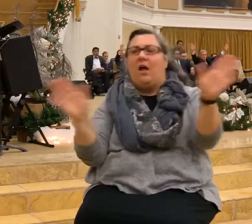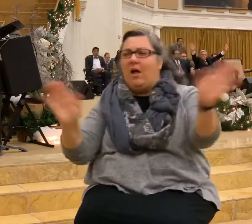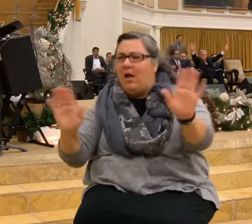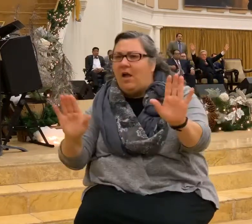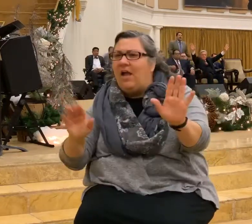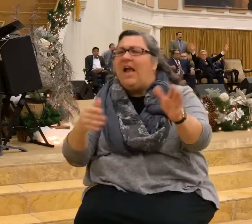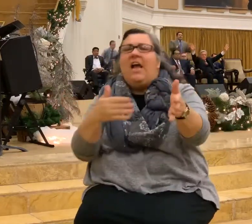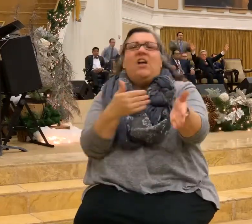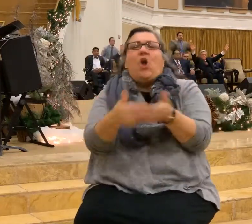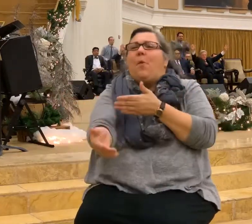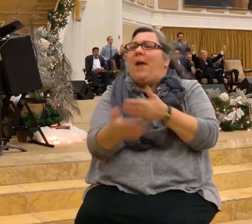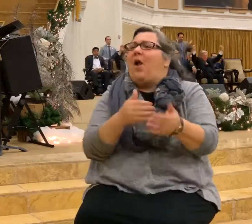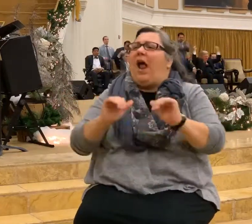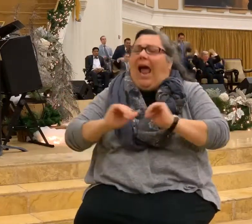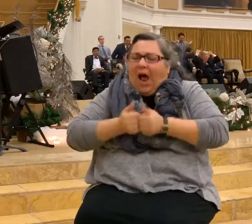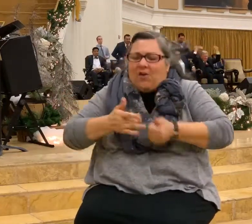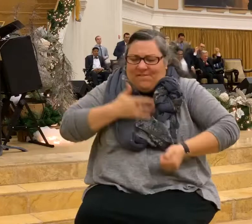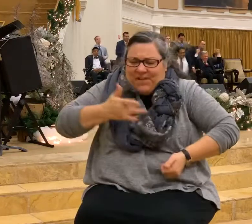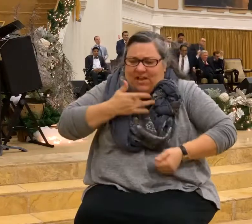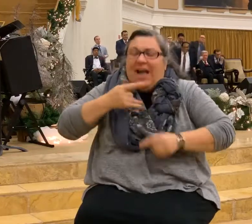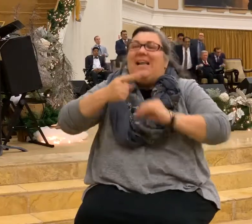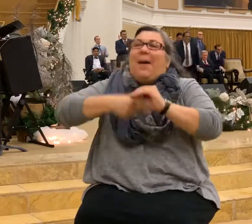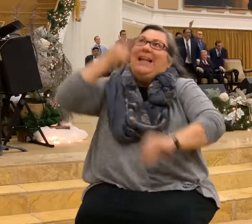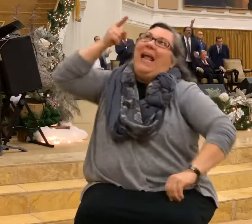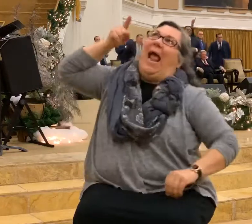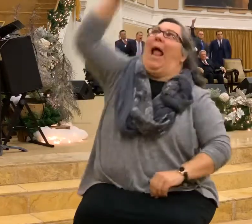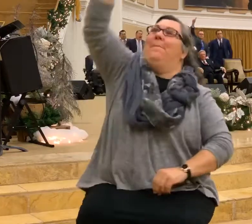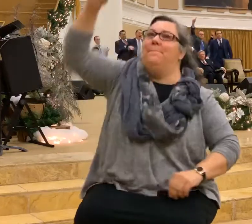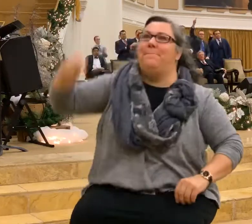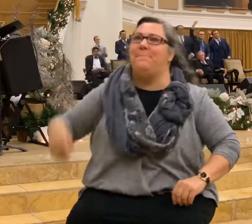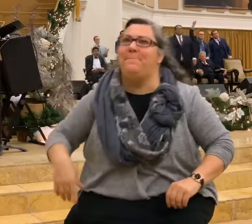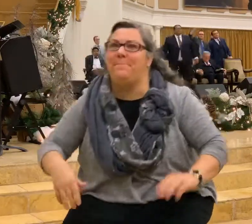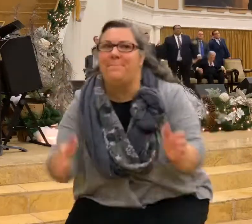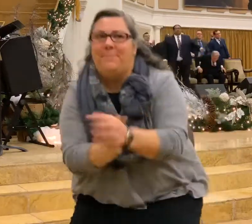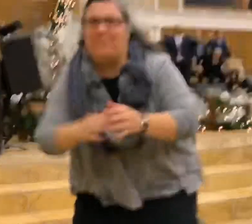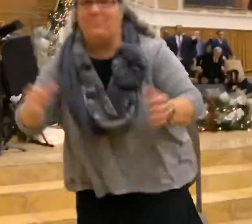you feel, baby. It's all about Him.